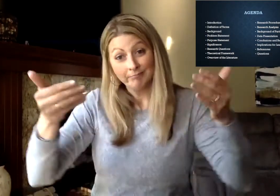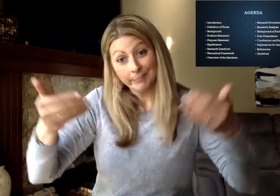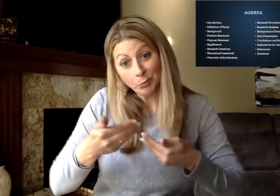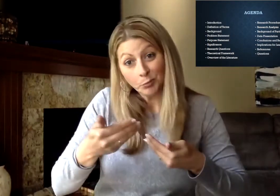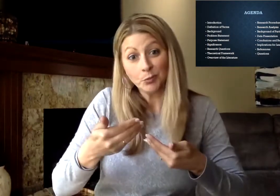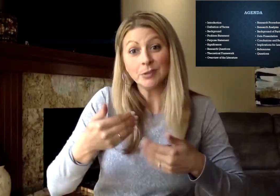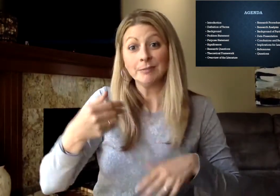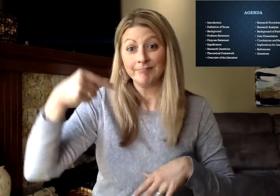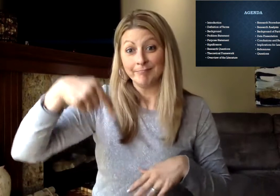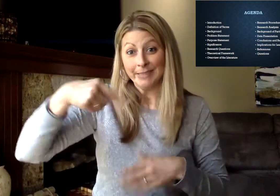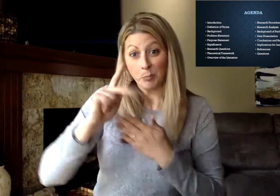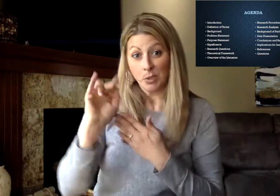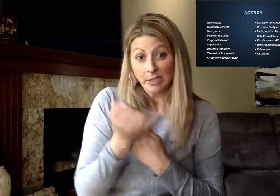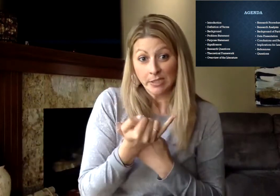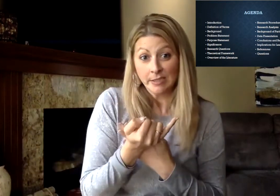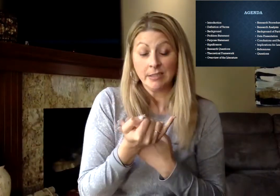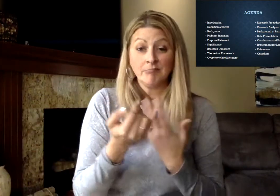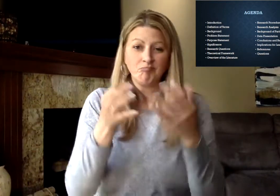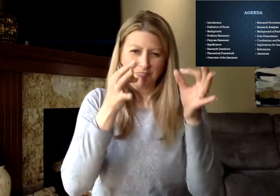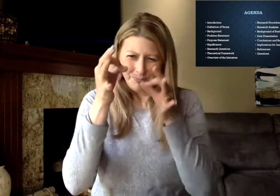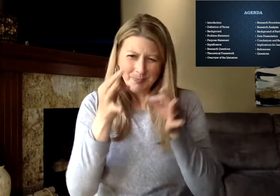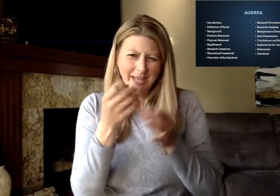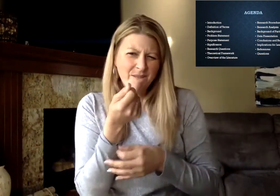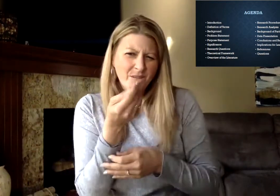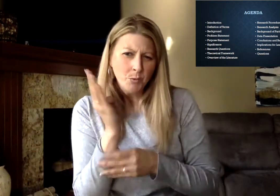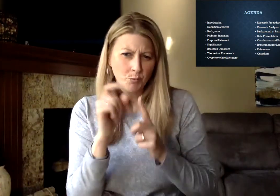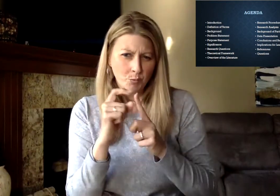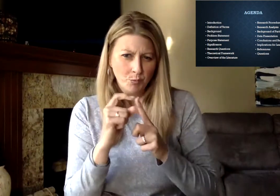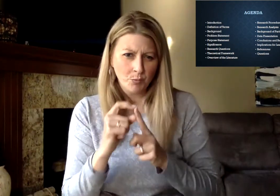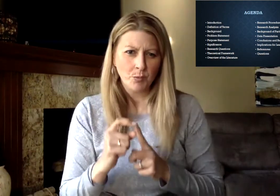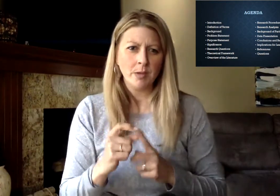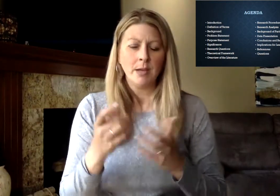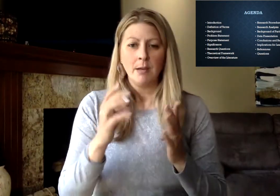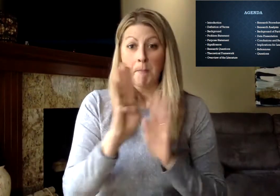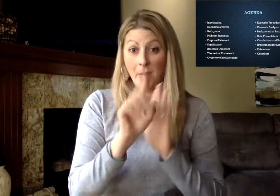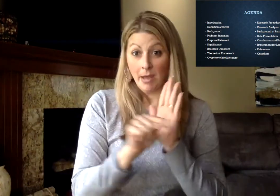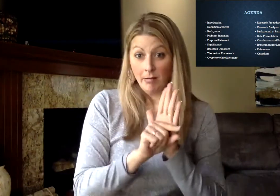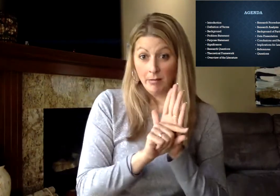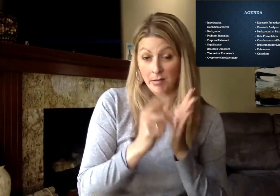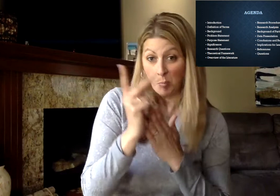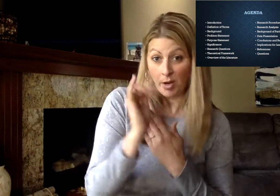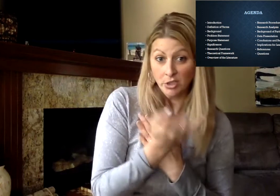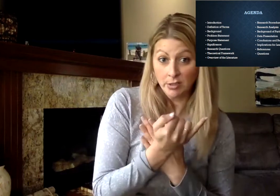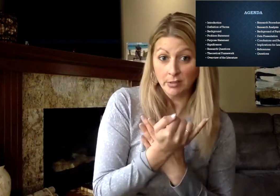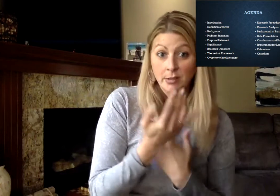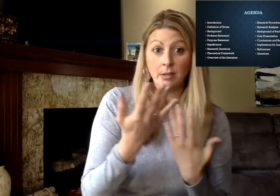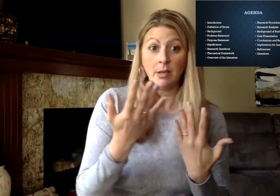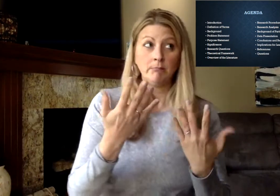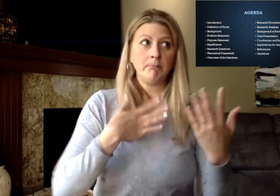I will be, of course, introducing this project, explaining a few terms, going over the background of the